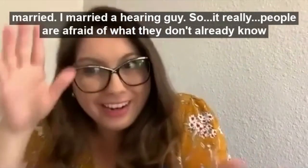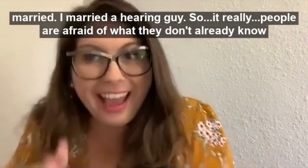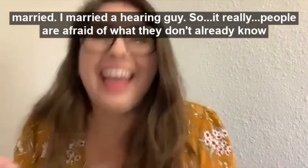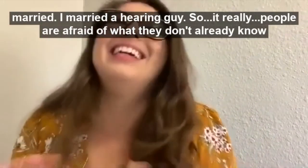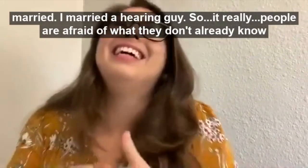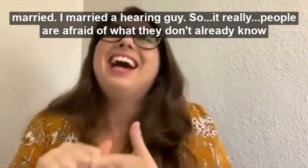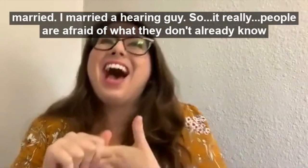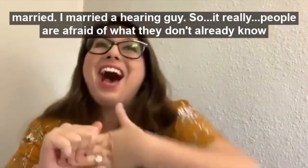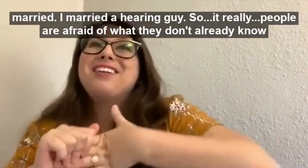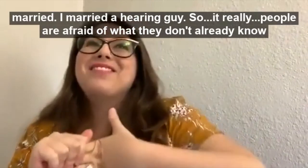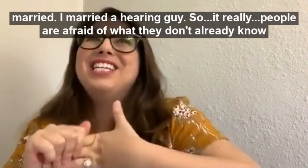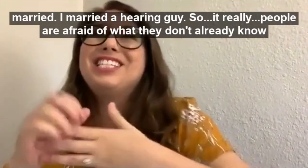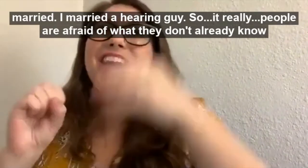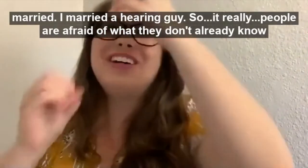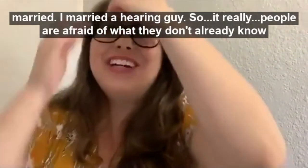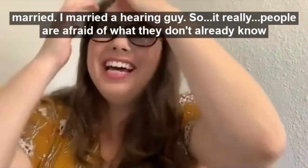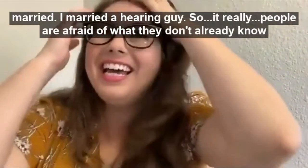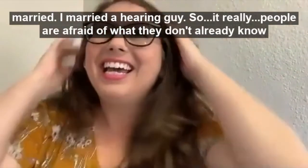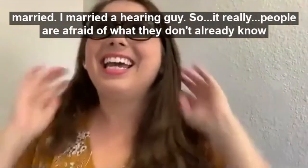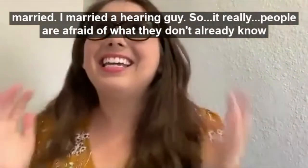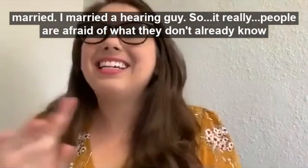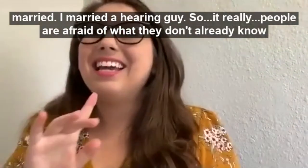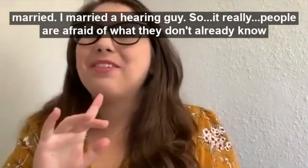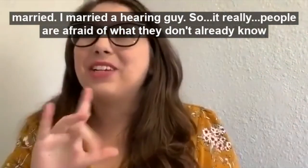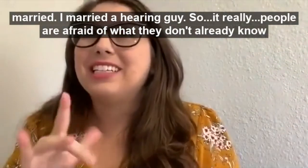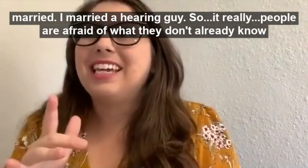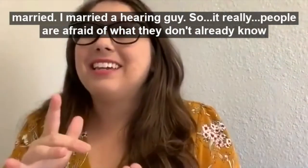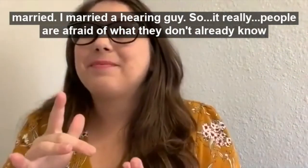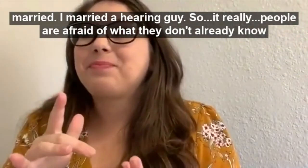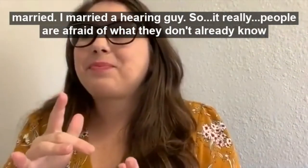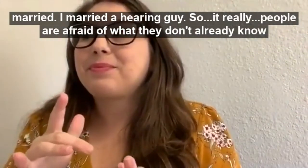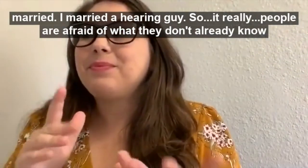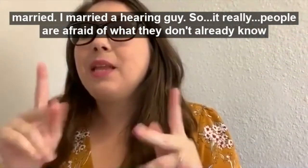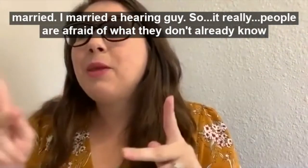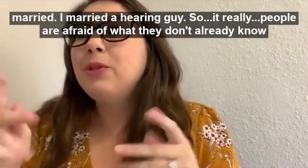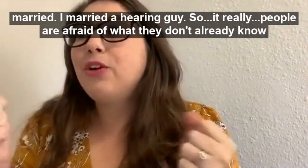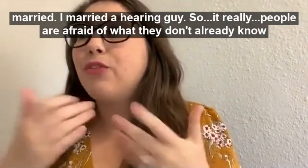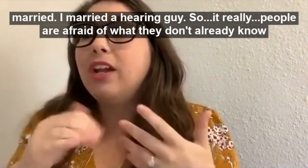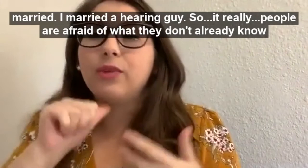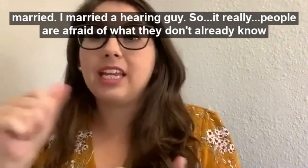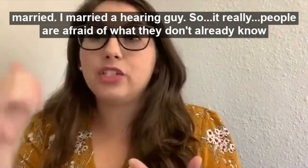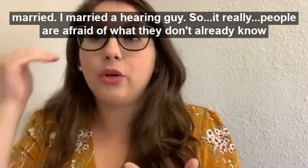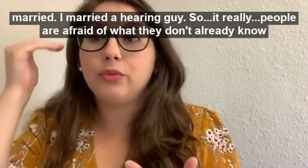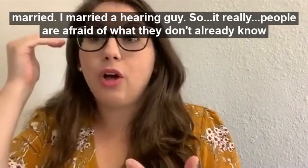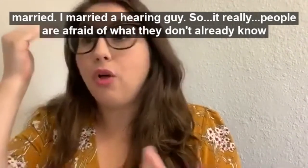guy. So it really, people are afraid of what they don't already